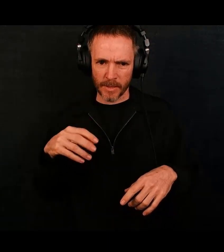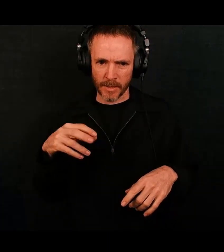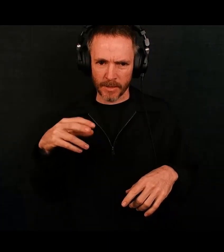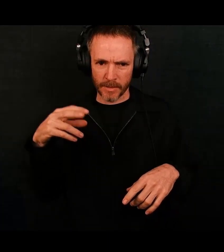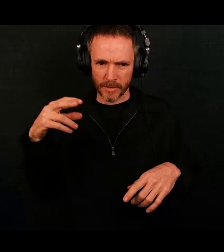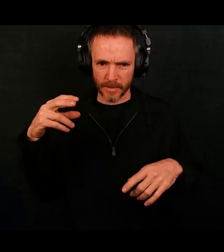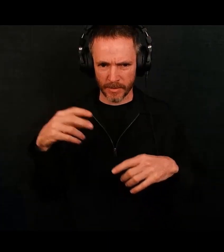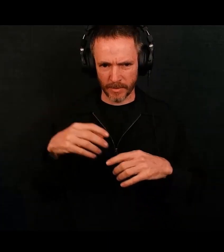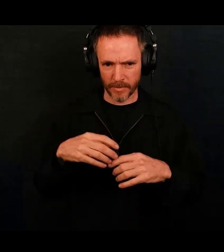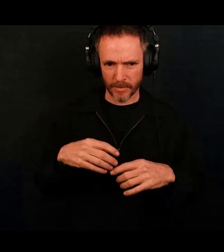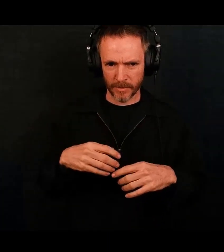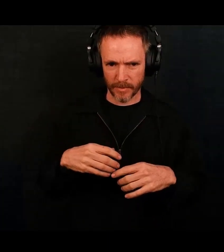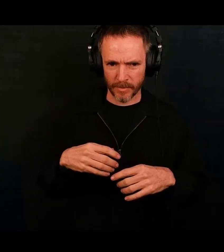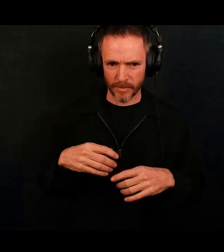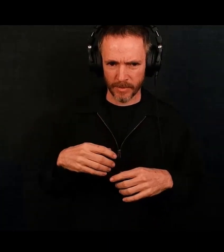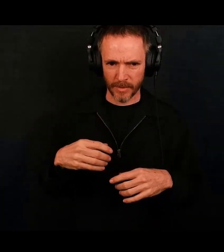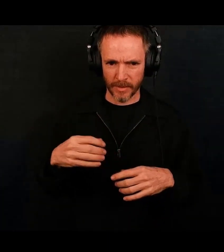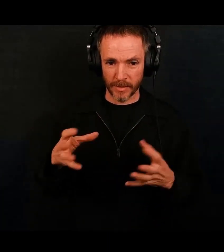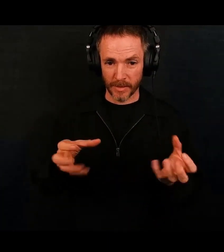yeah,